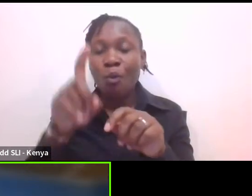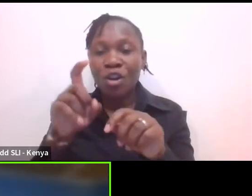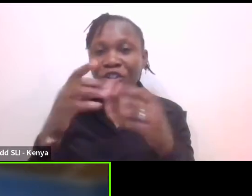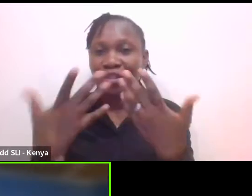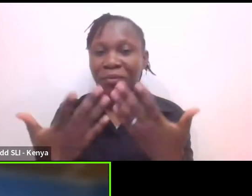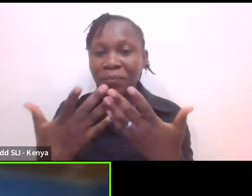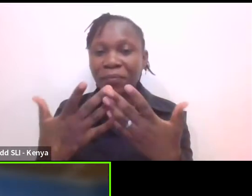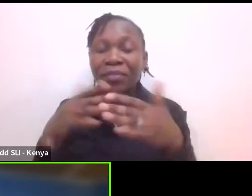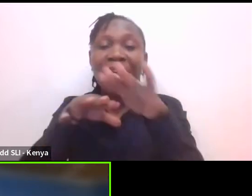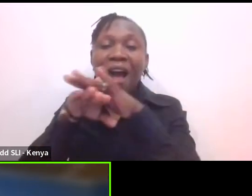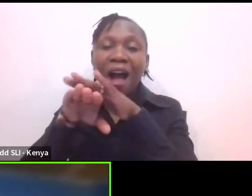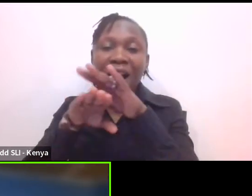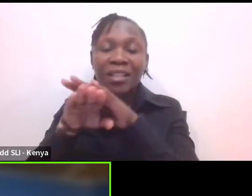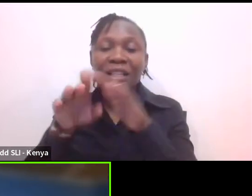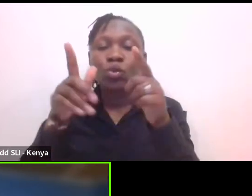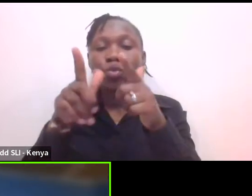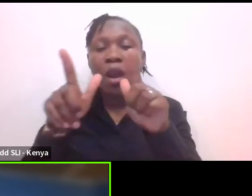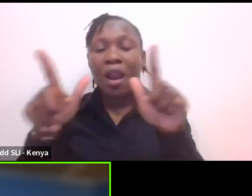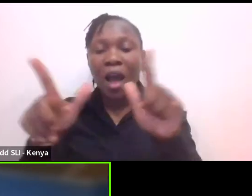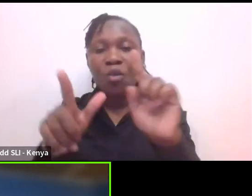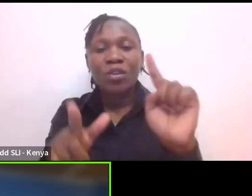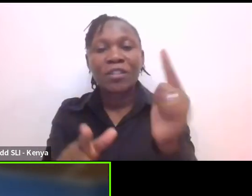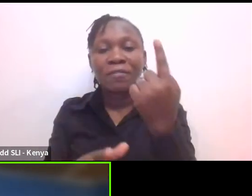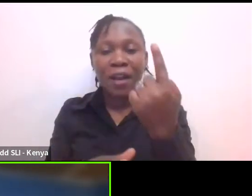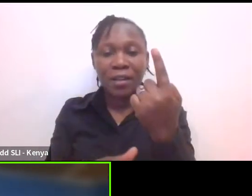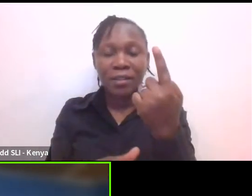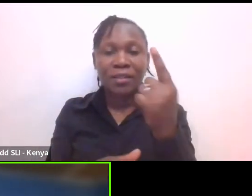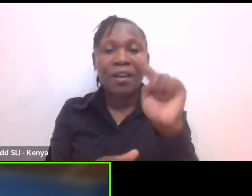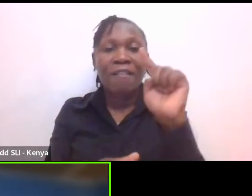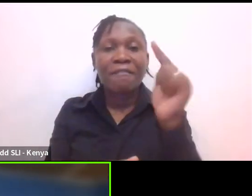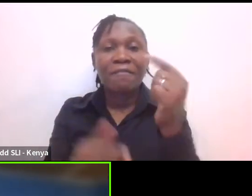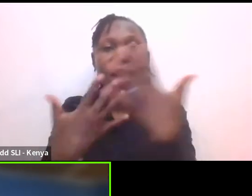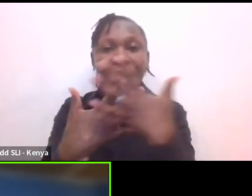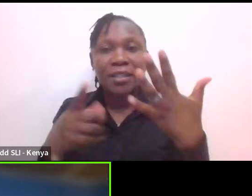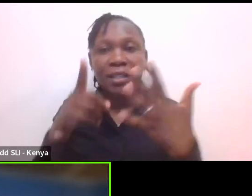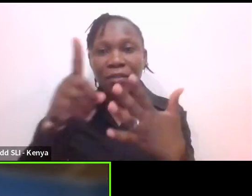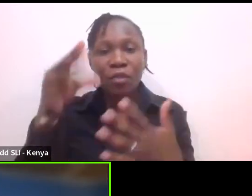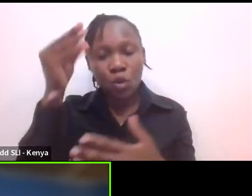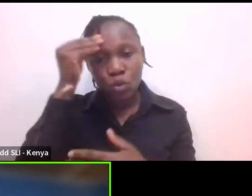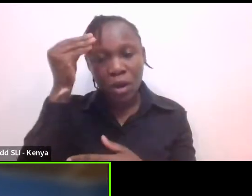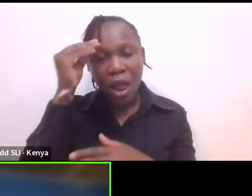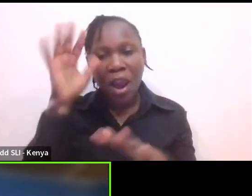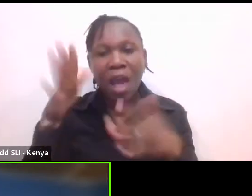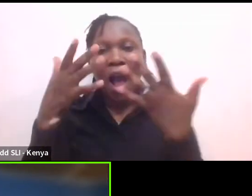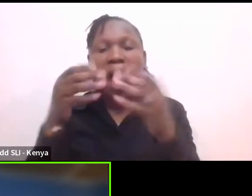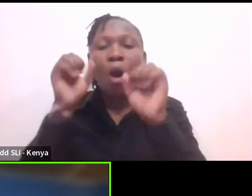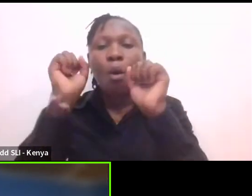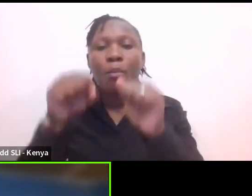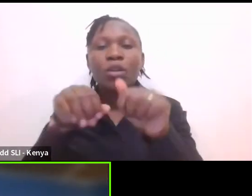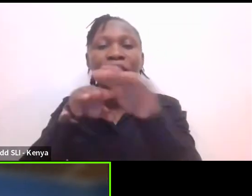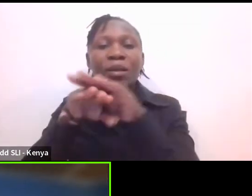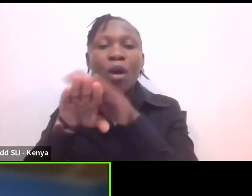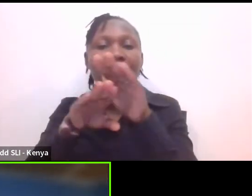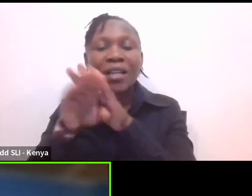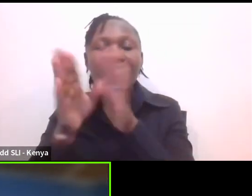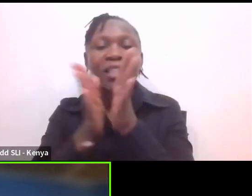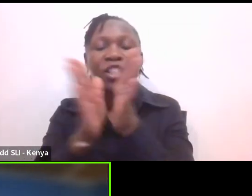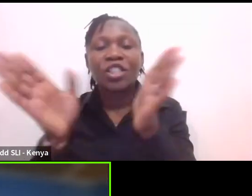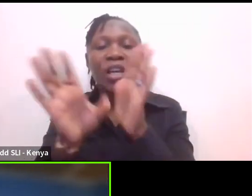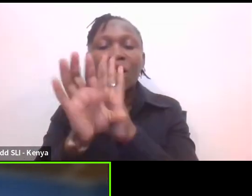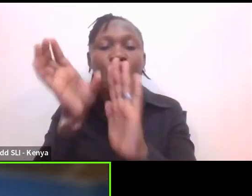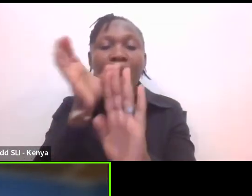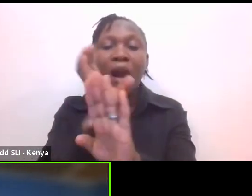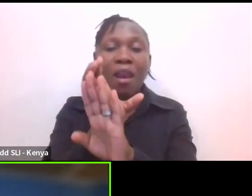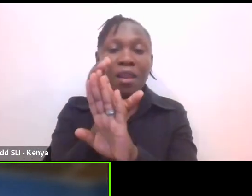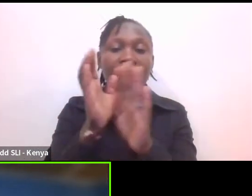access to language first, the first thing in their life, in order to be able to learn. How do they access the general curriculum? Today's model